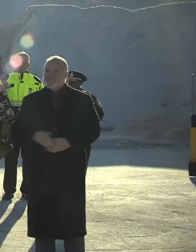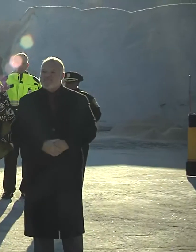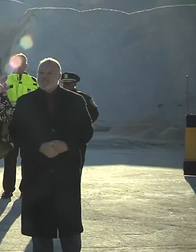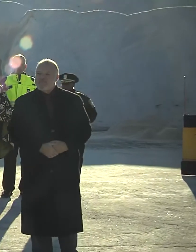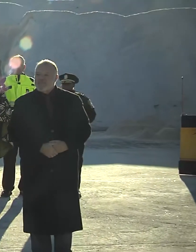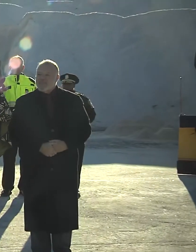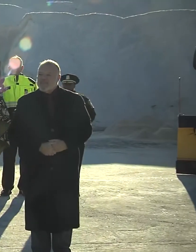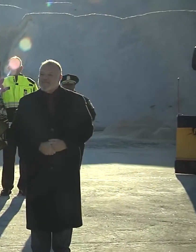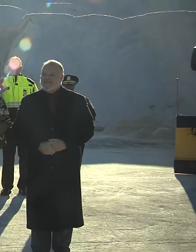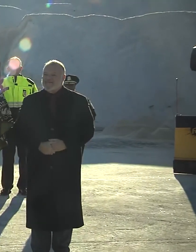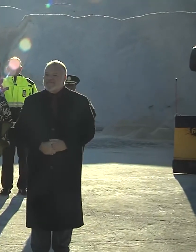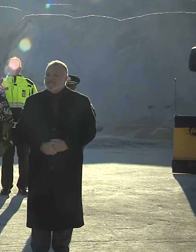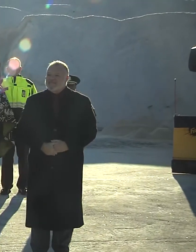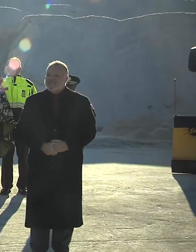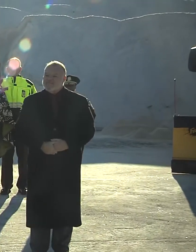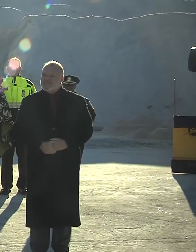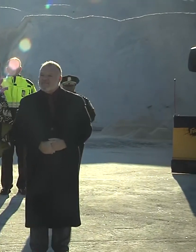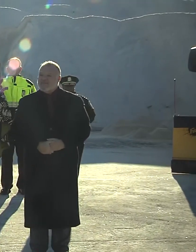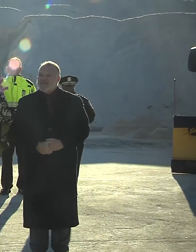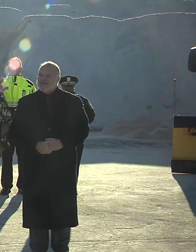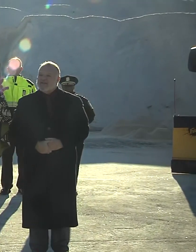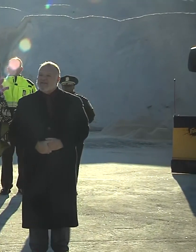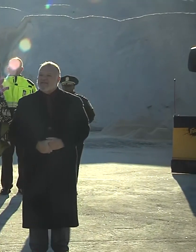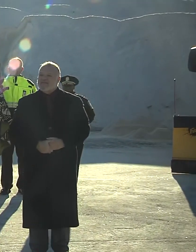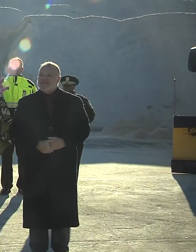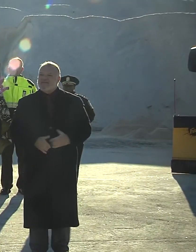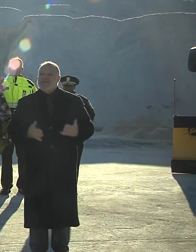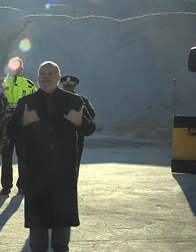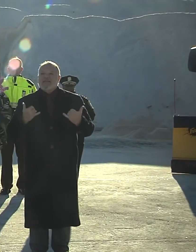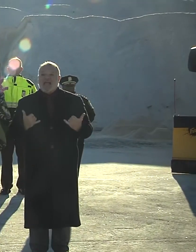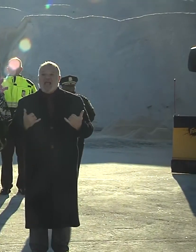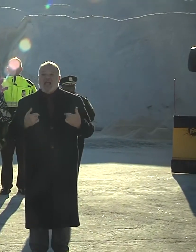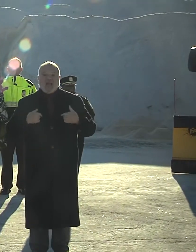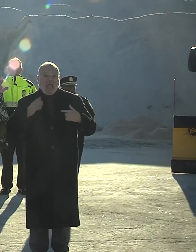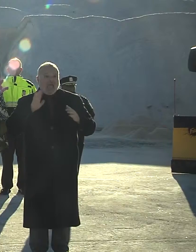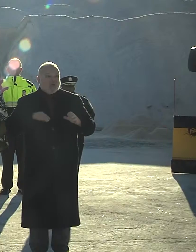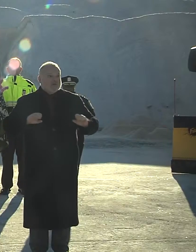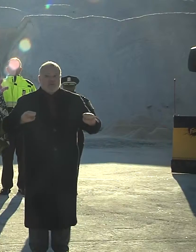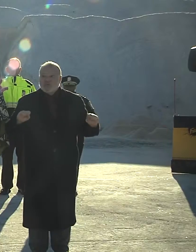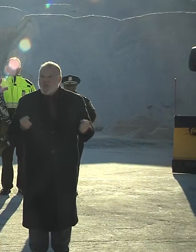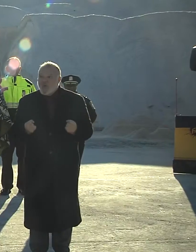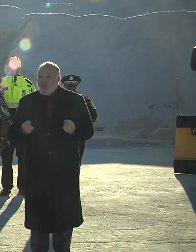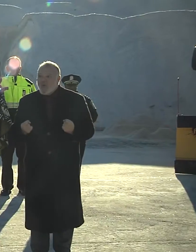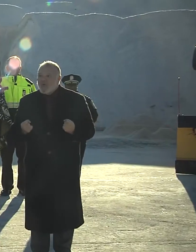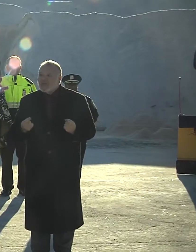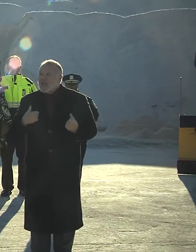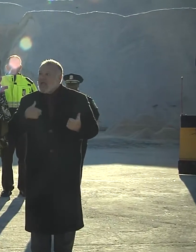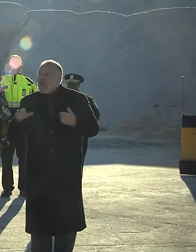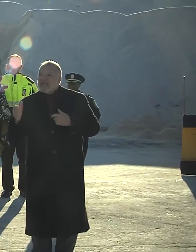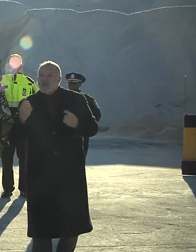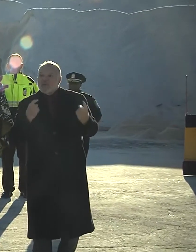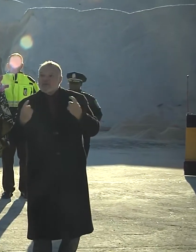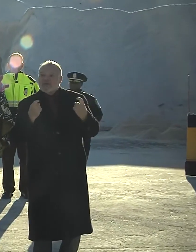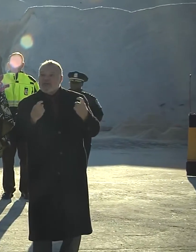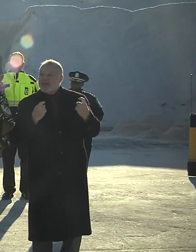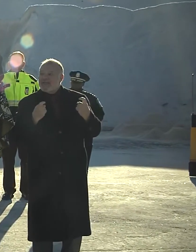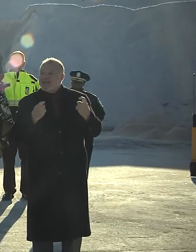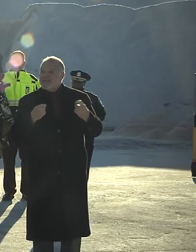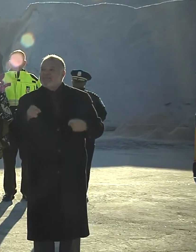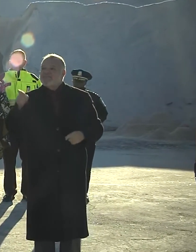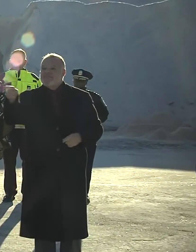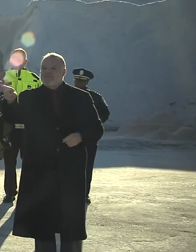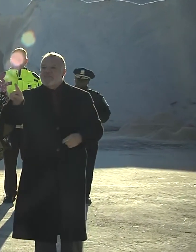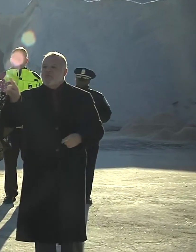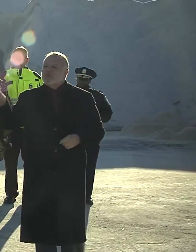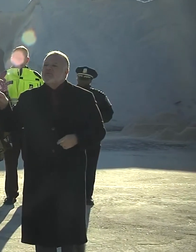Okay. Ears are numb, noses are running. Does the media have any questions, or are we good? We have a bit of a storm coming in on